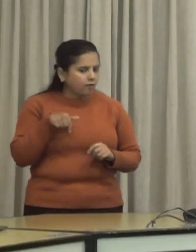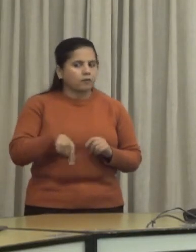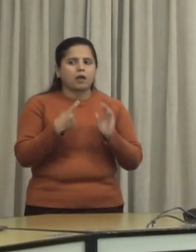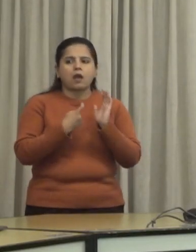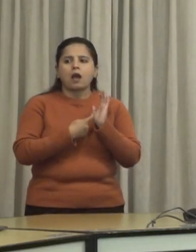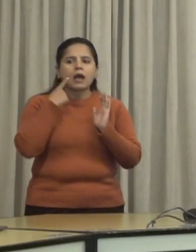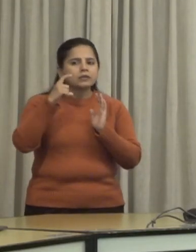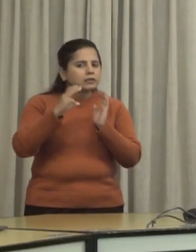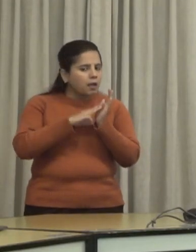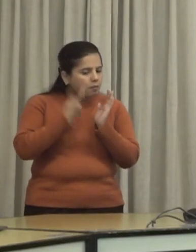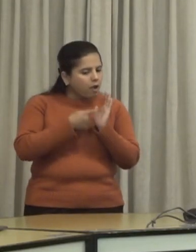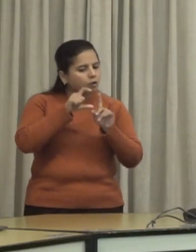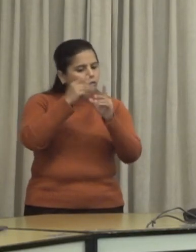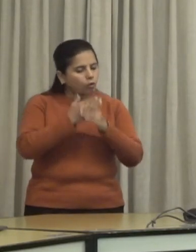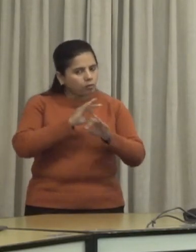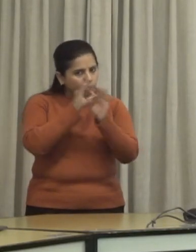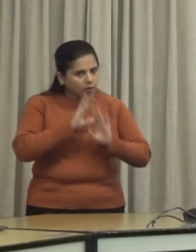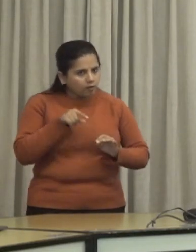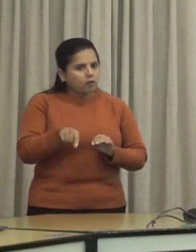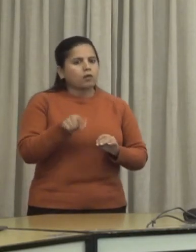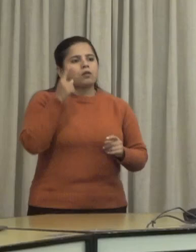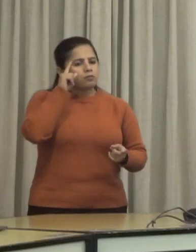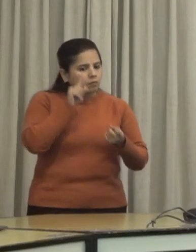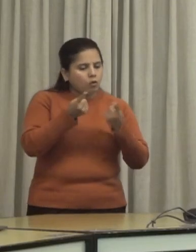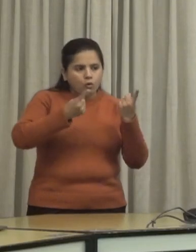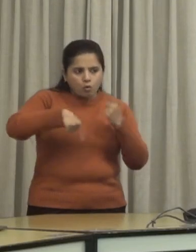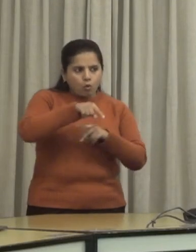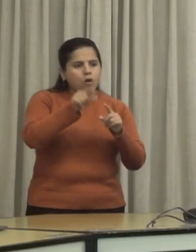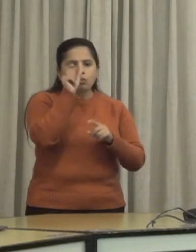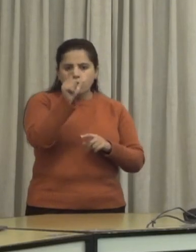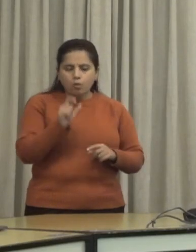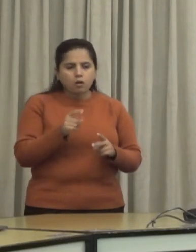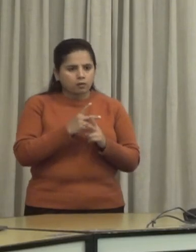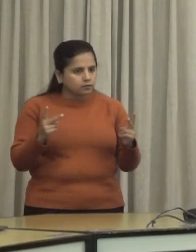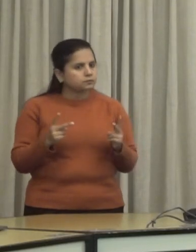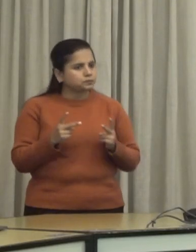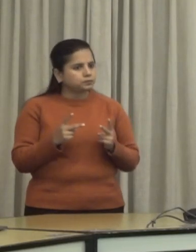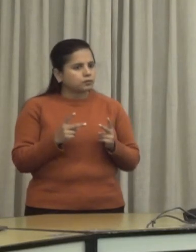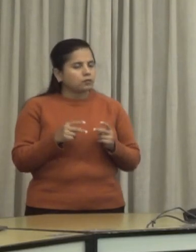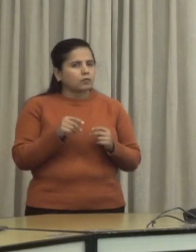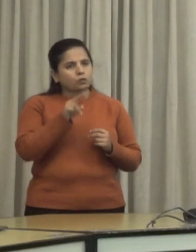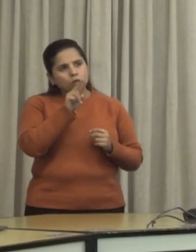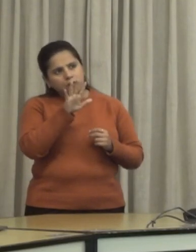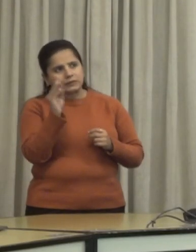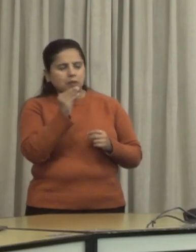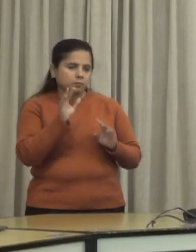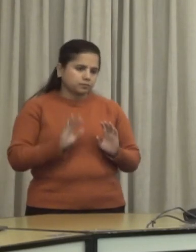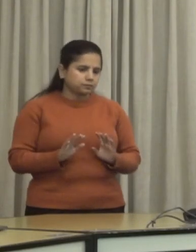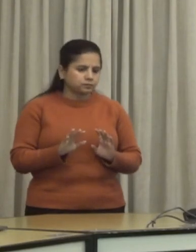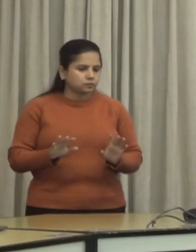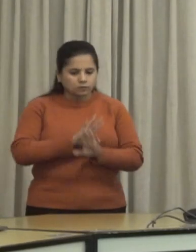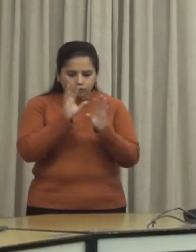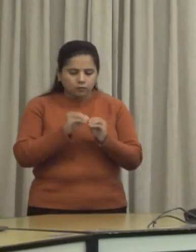ICMR document which has a consensus definition of all these terminologies, 25 of them, and all